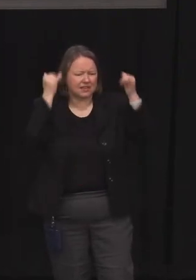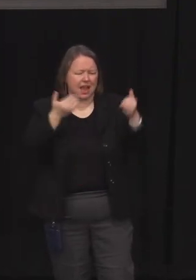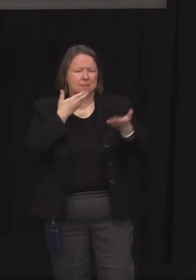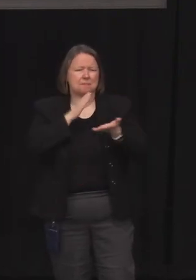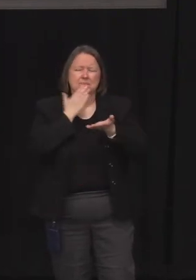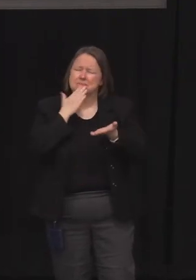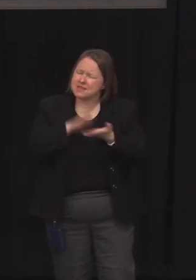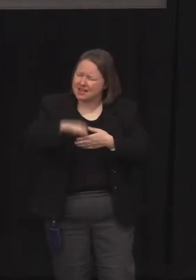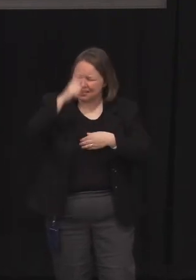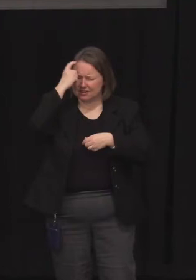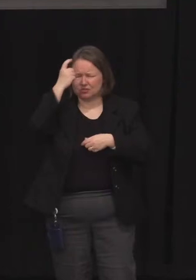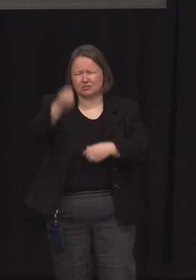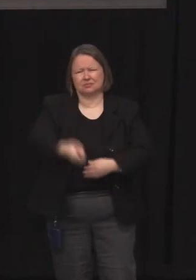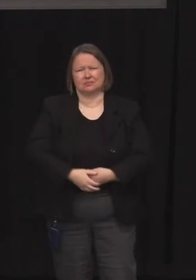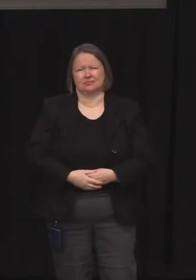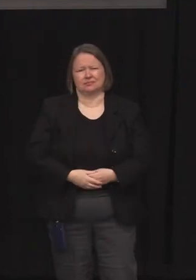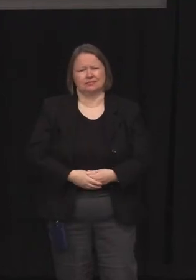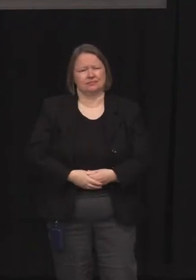us.